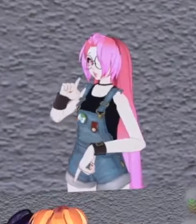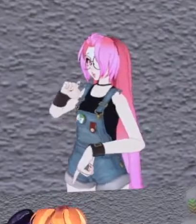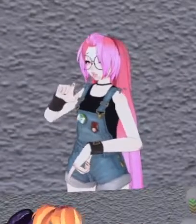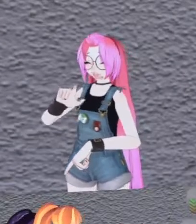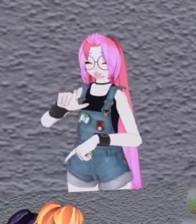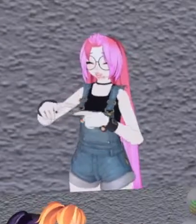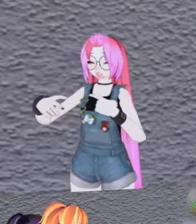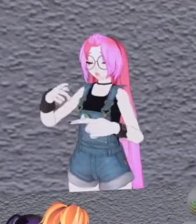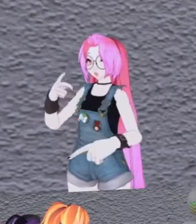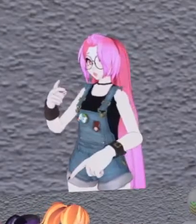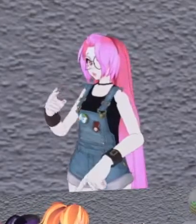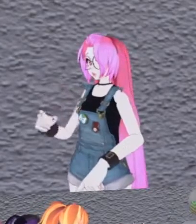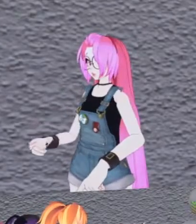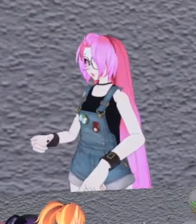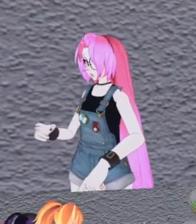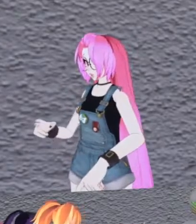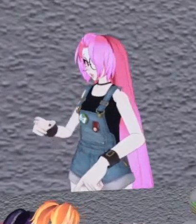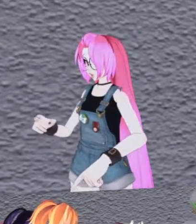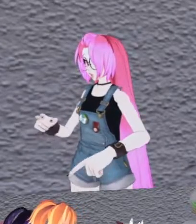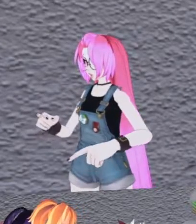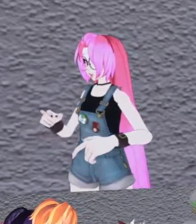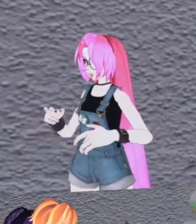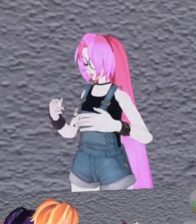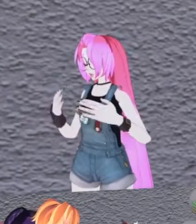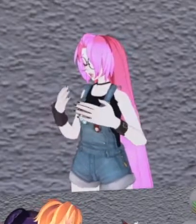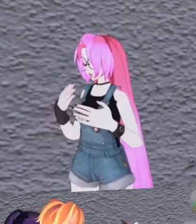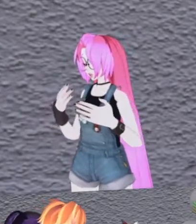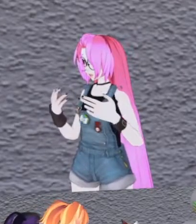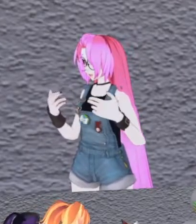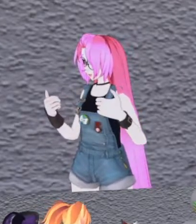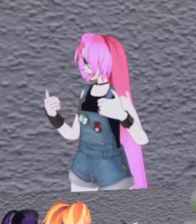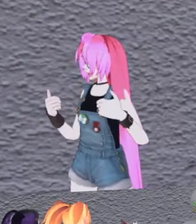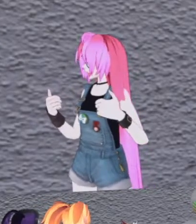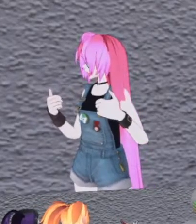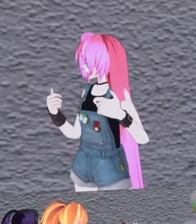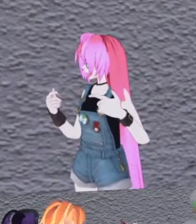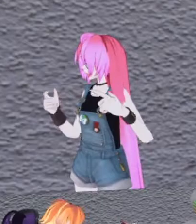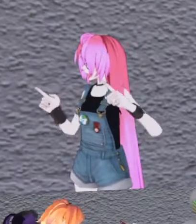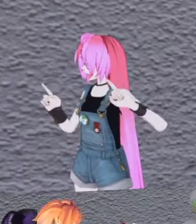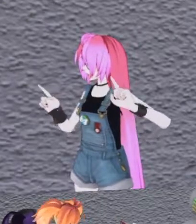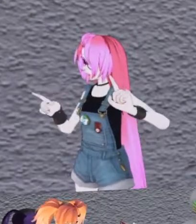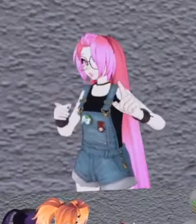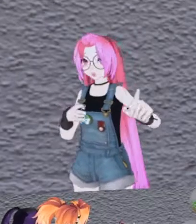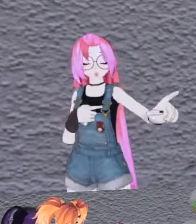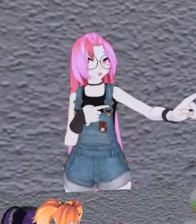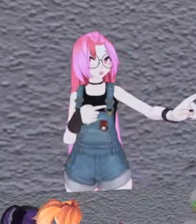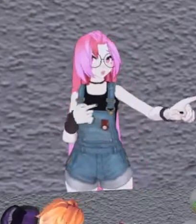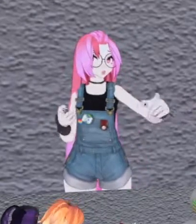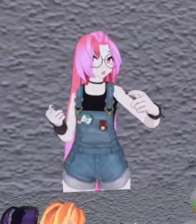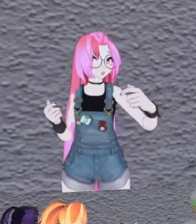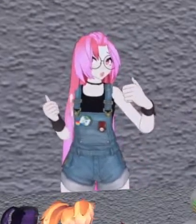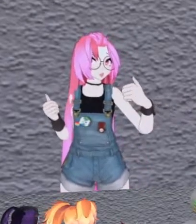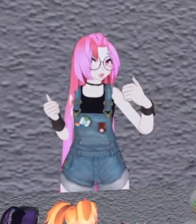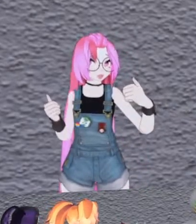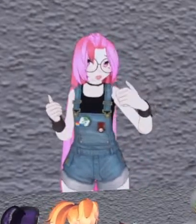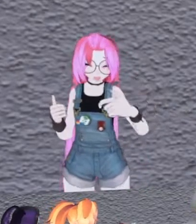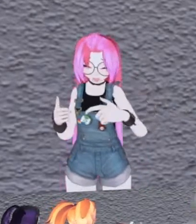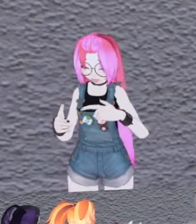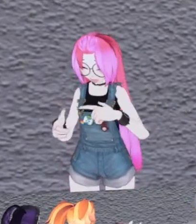sign history. So does that sound like a good class for you guys? Yeah. Okay. Well, we'll start